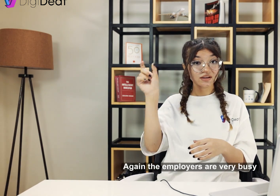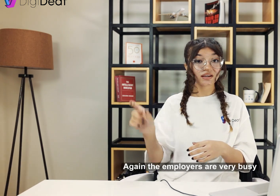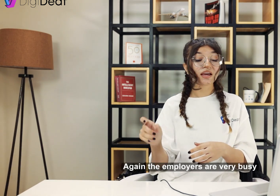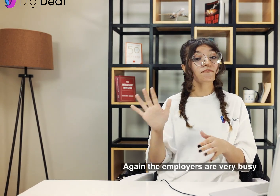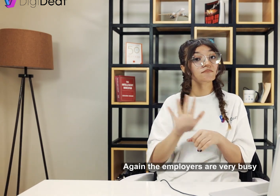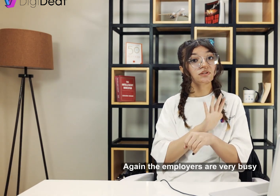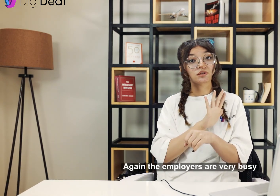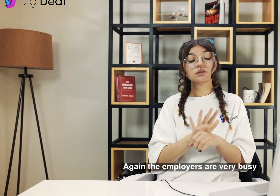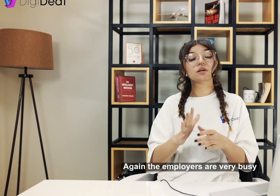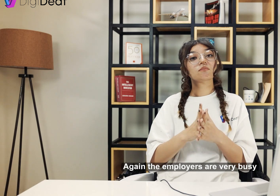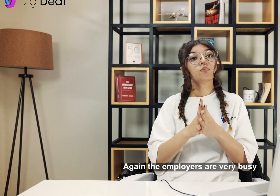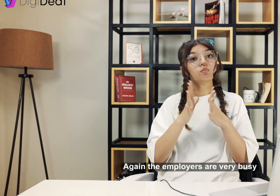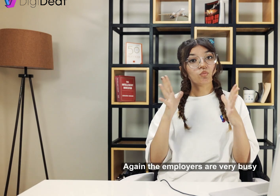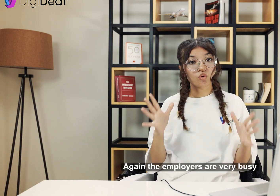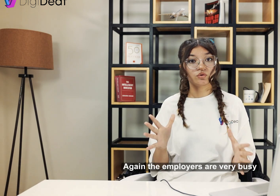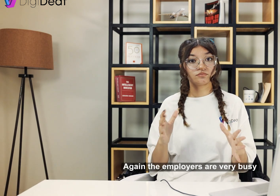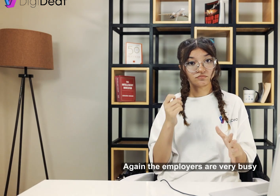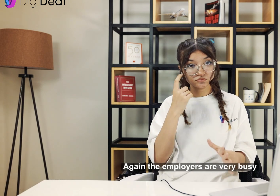Again, the employers are very busy